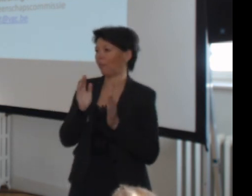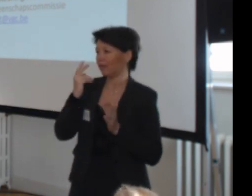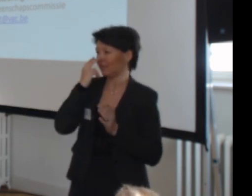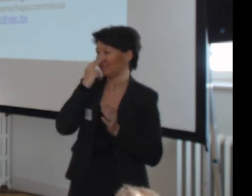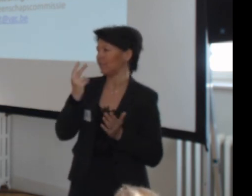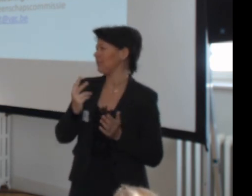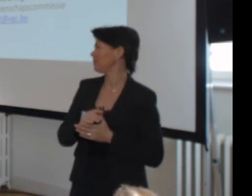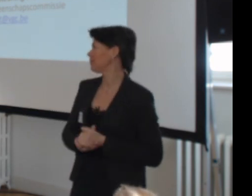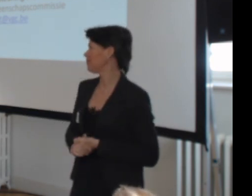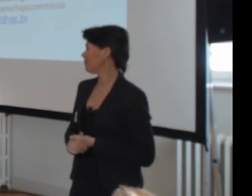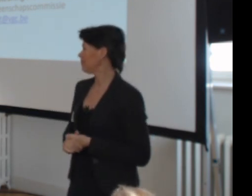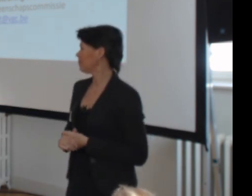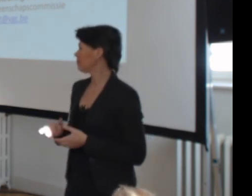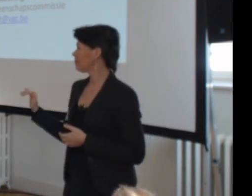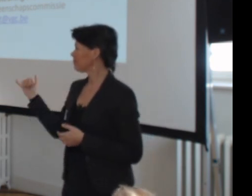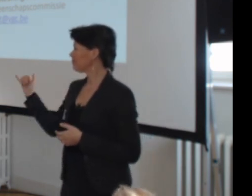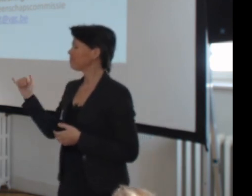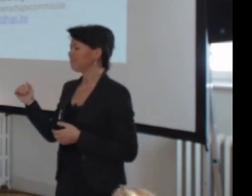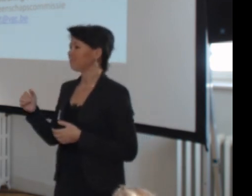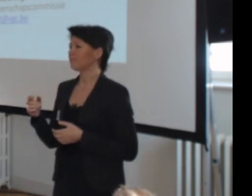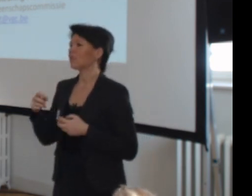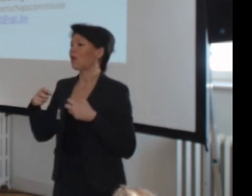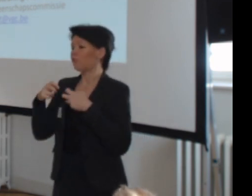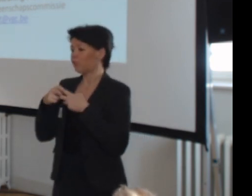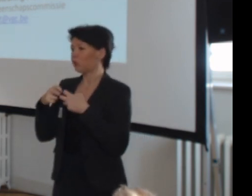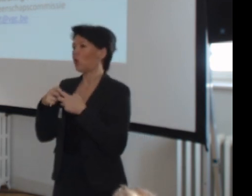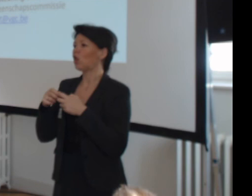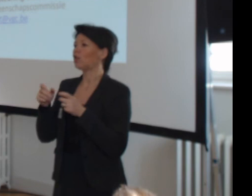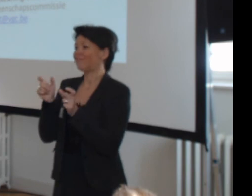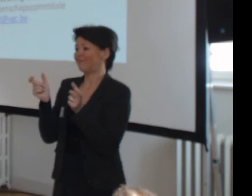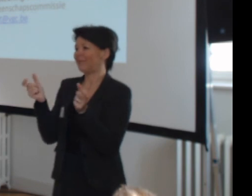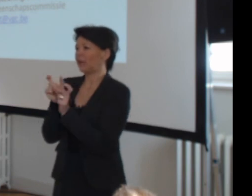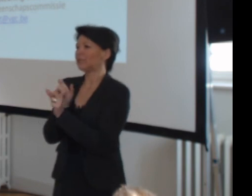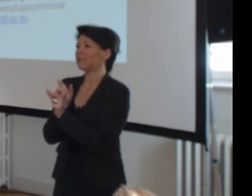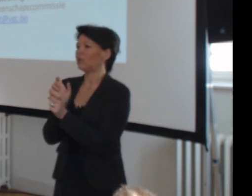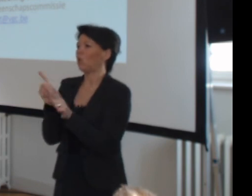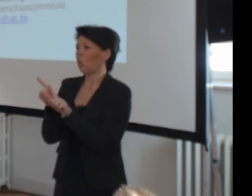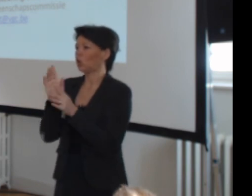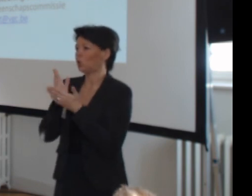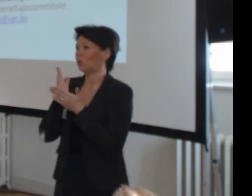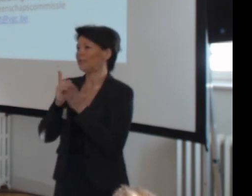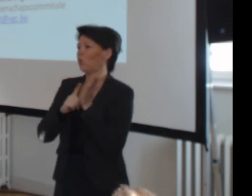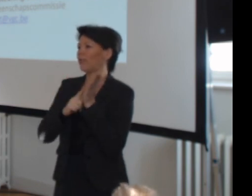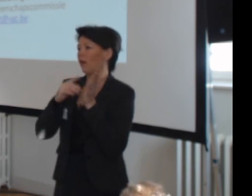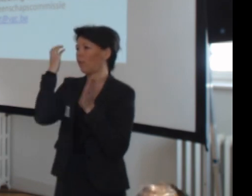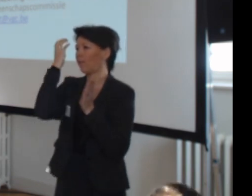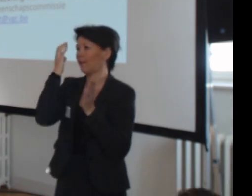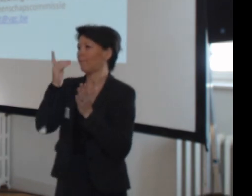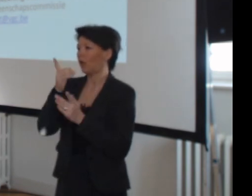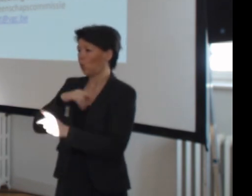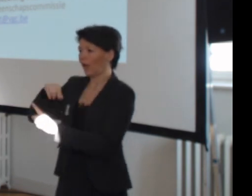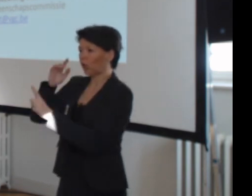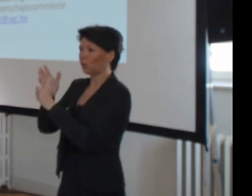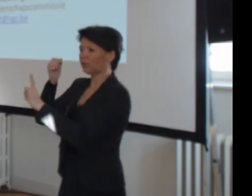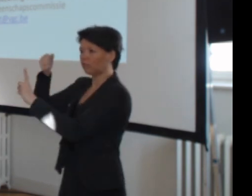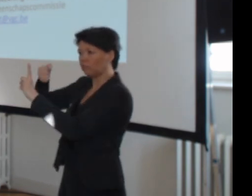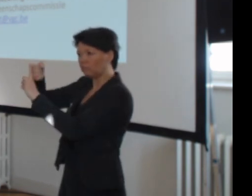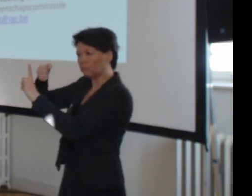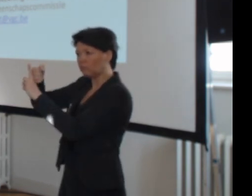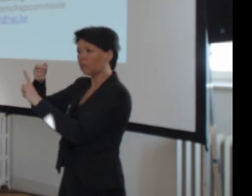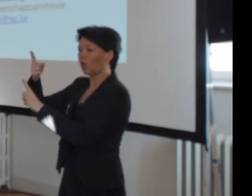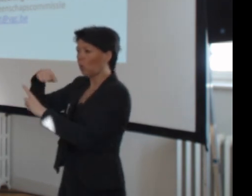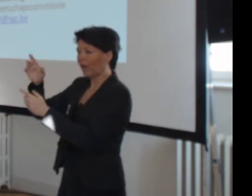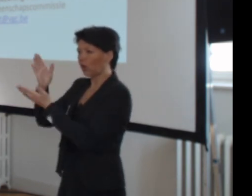Yes, but there was a legal problem too for persons with dyslexia. So we lobbied and we managed. And we convinced the publishers